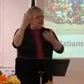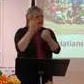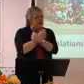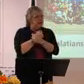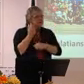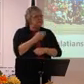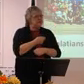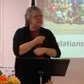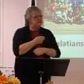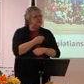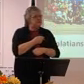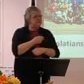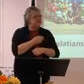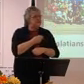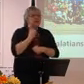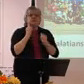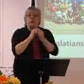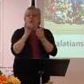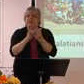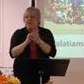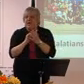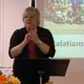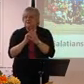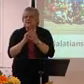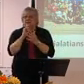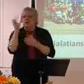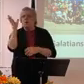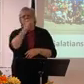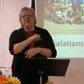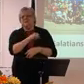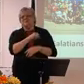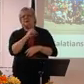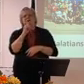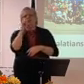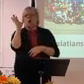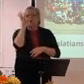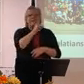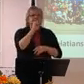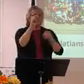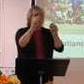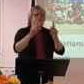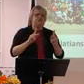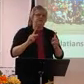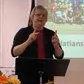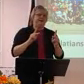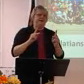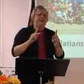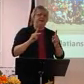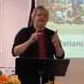us. And so with that, don't miss these opportunities.